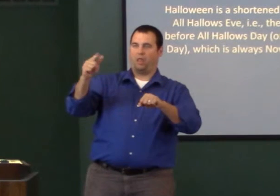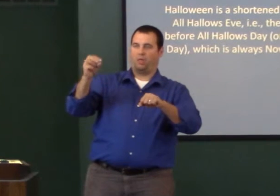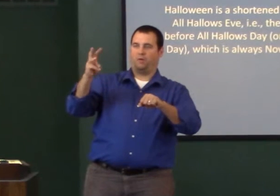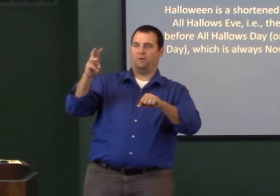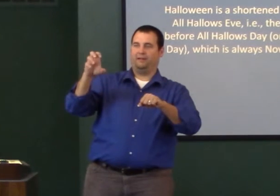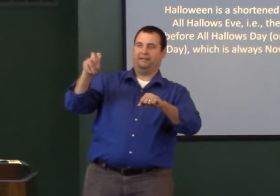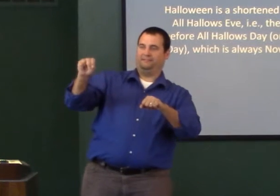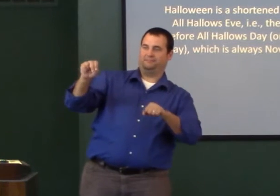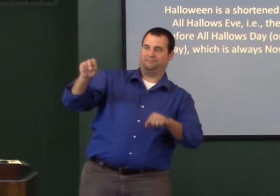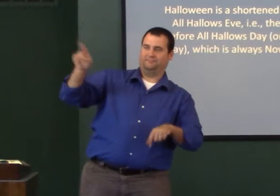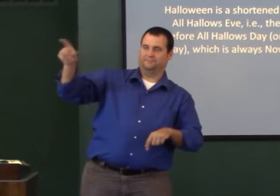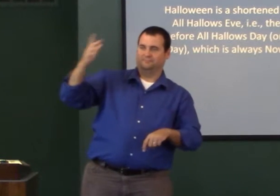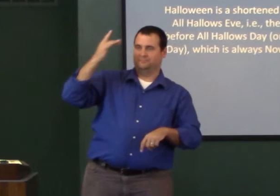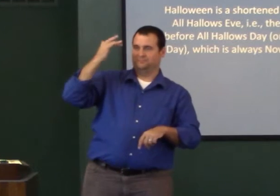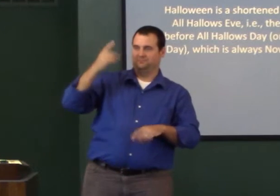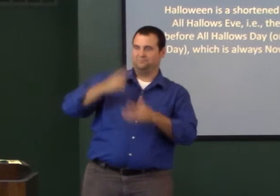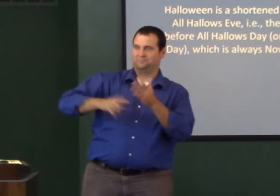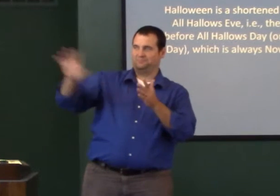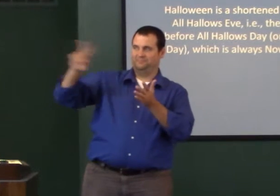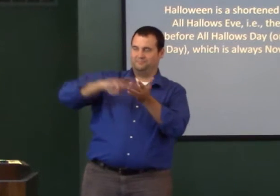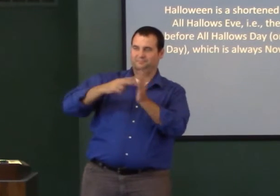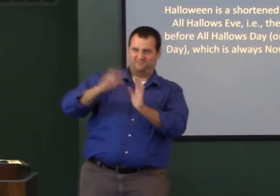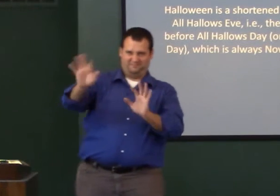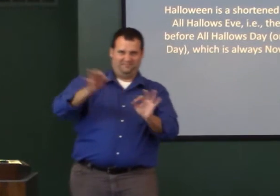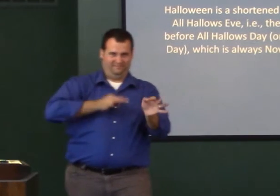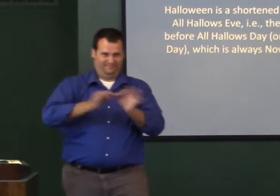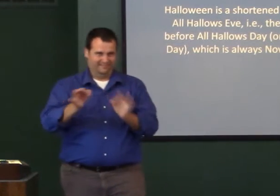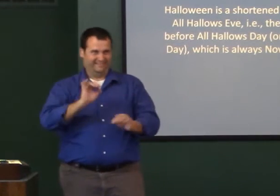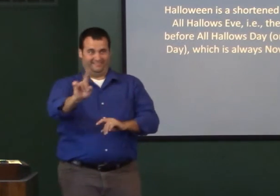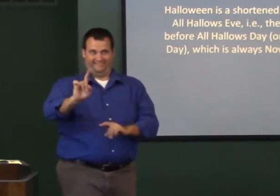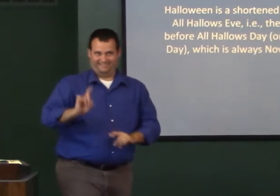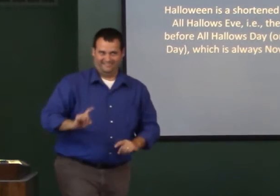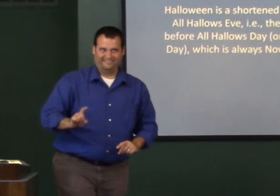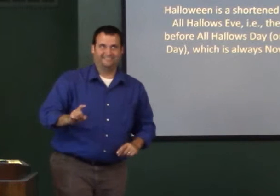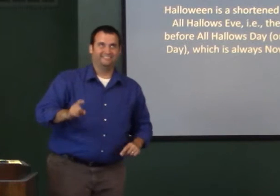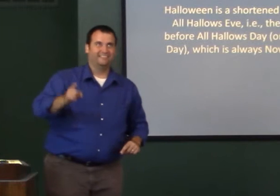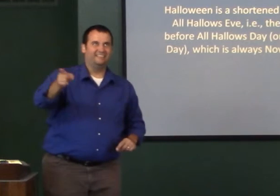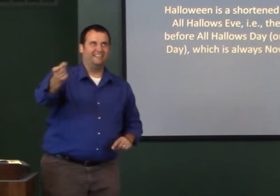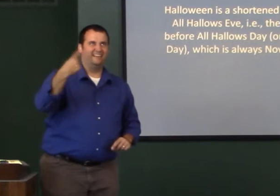Africa. So people decided to adopt that holiday.